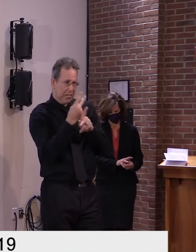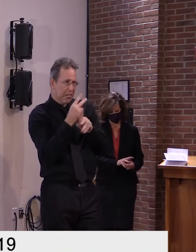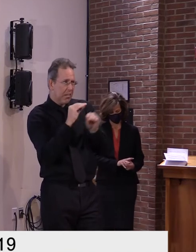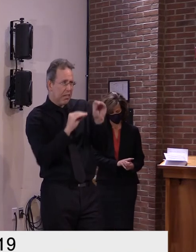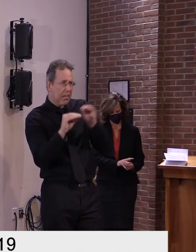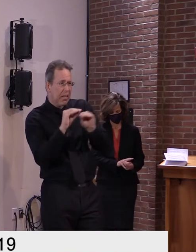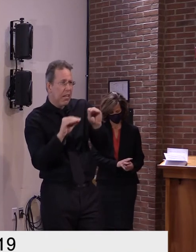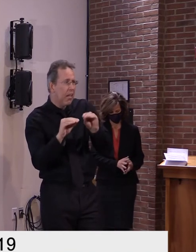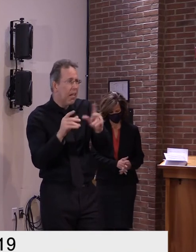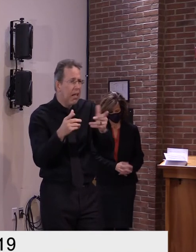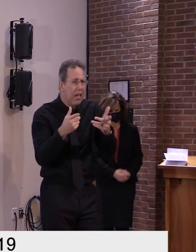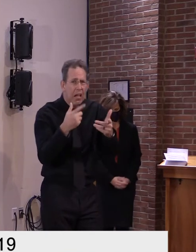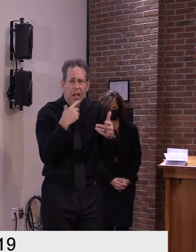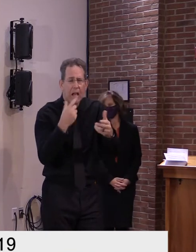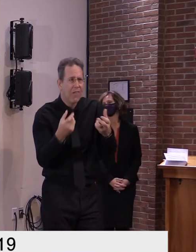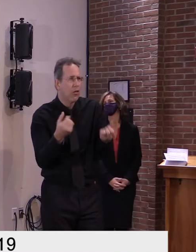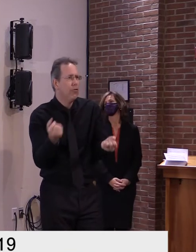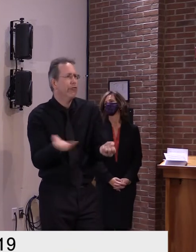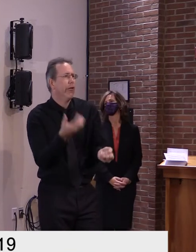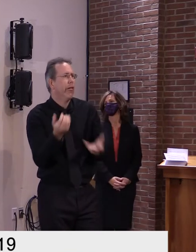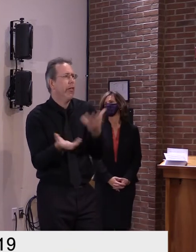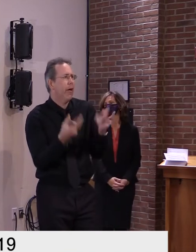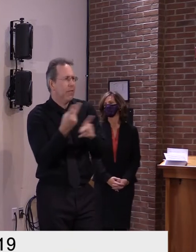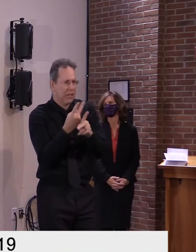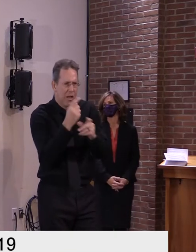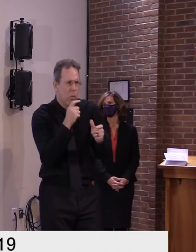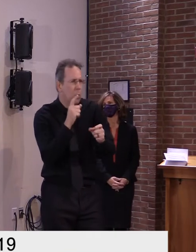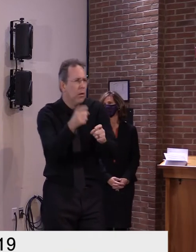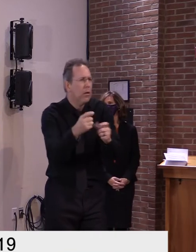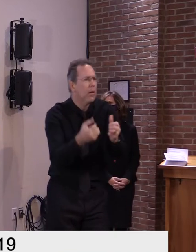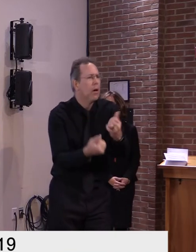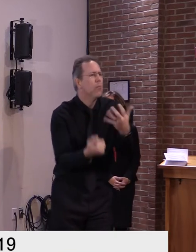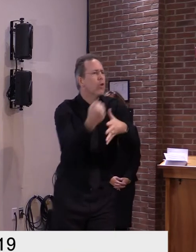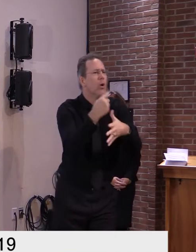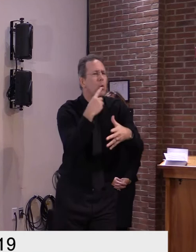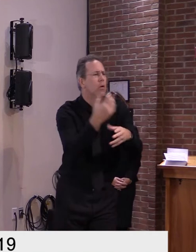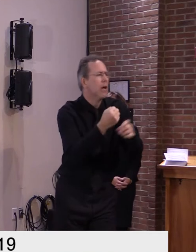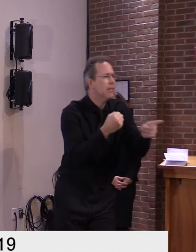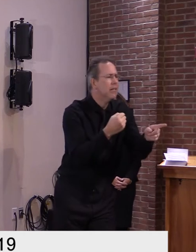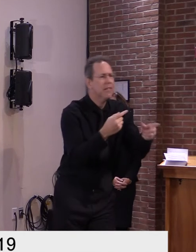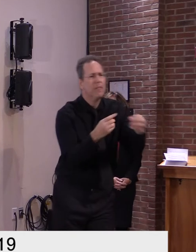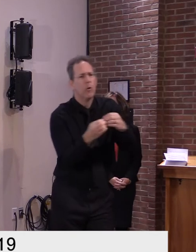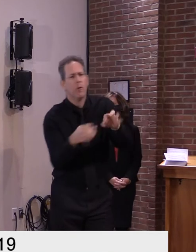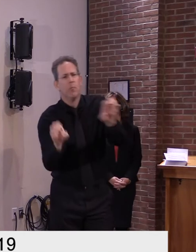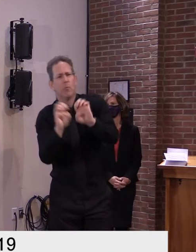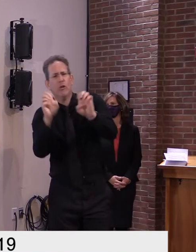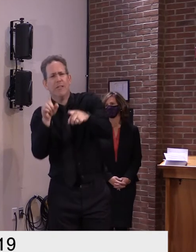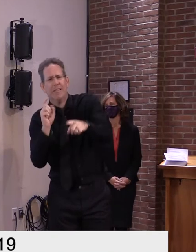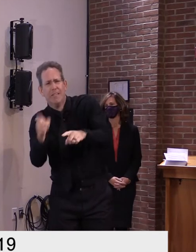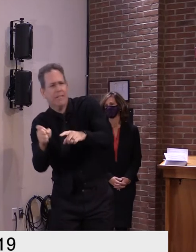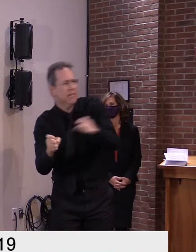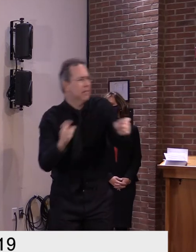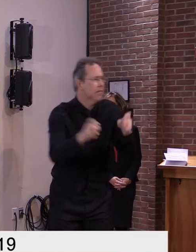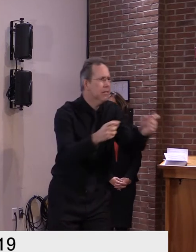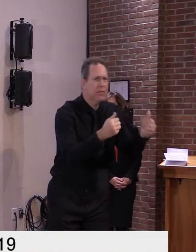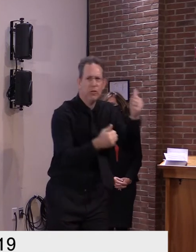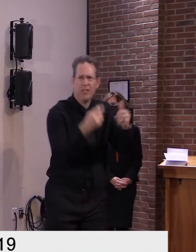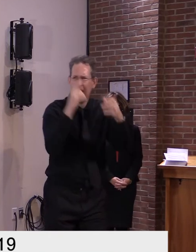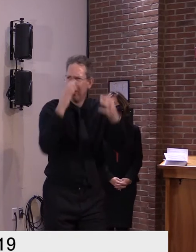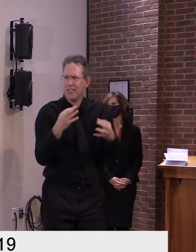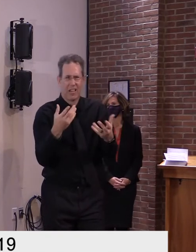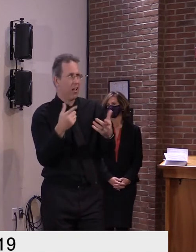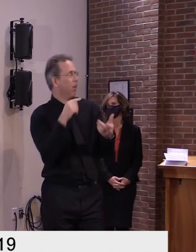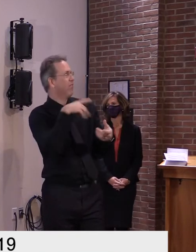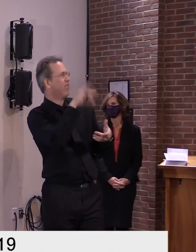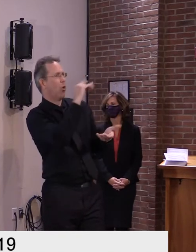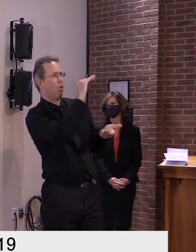there's a shortage in a week's shipment to long-term care or for the sort of healthcare worker. Yeah, so the long-term care is a more challenging one to deal with. So we're happy that that's